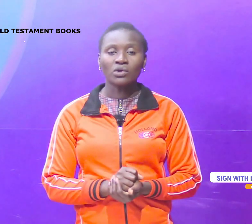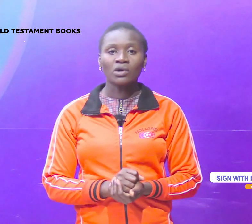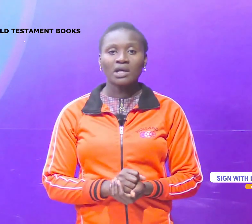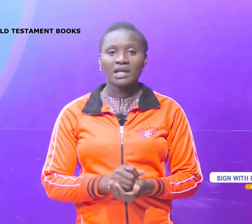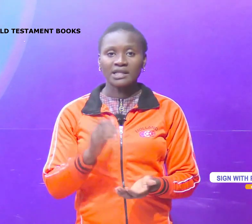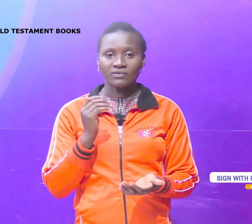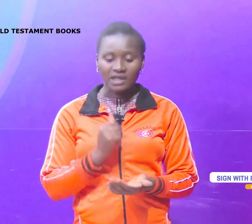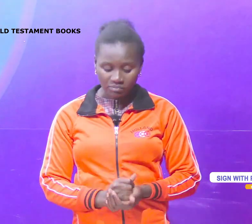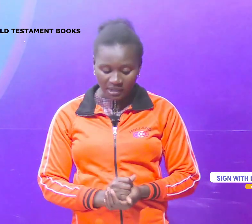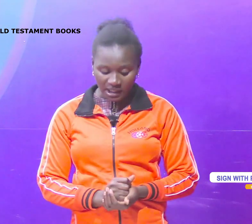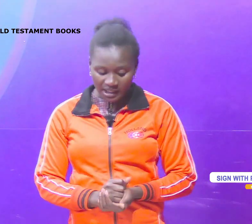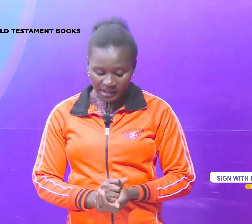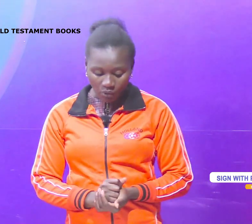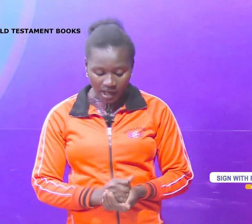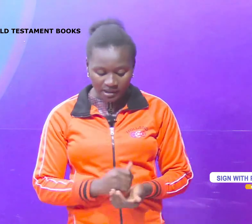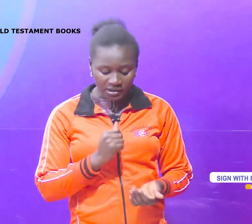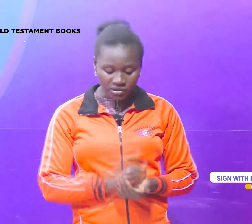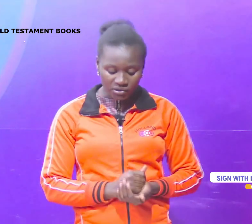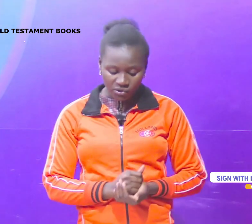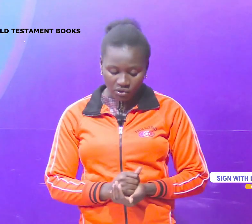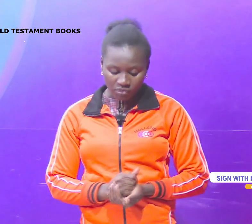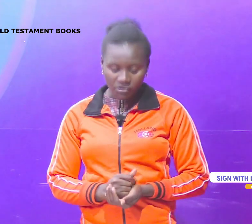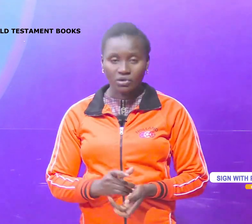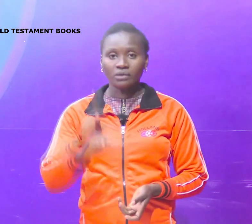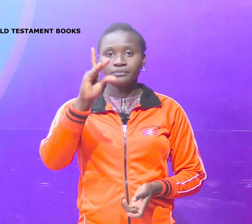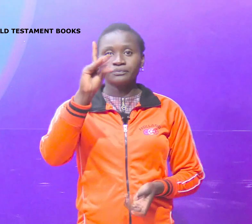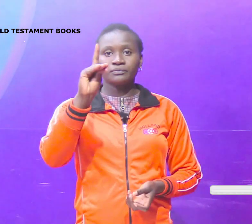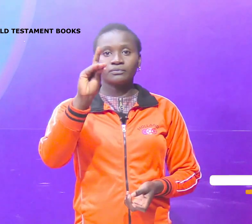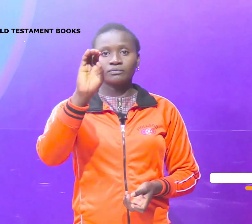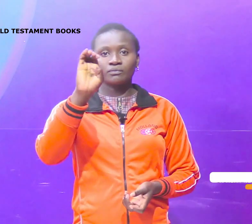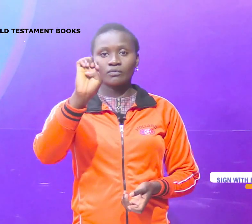let us finger spell the word Deuteronomy. So